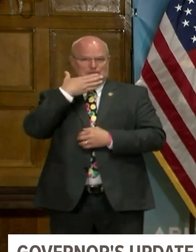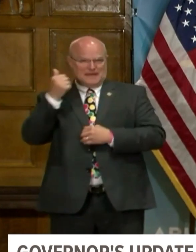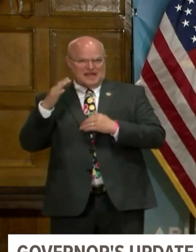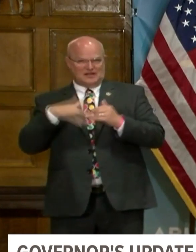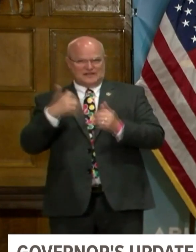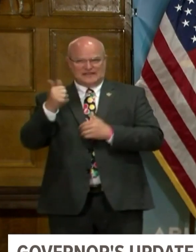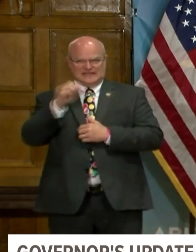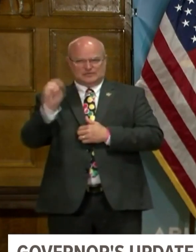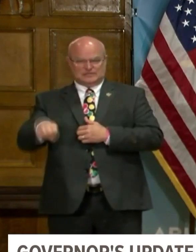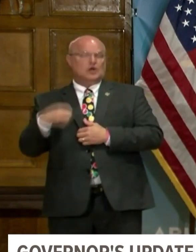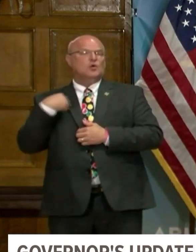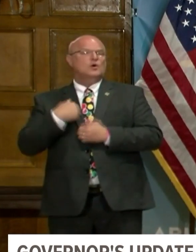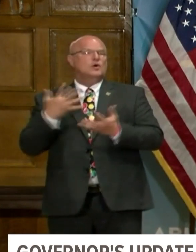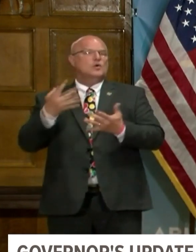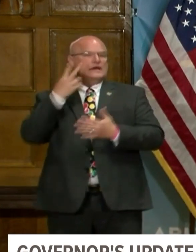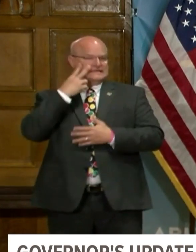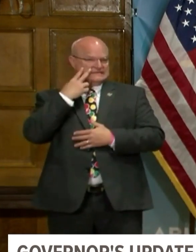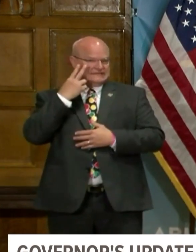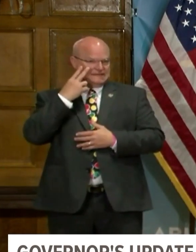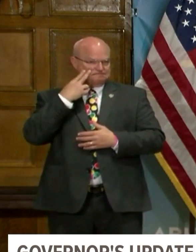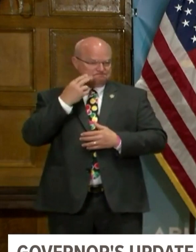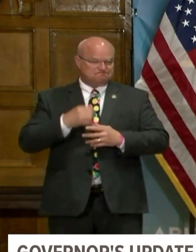that. We will wait and see.